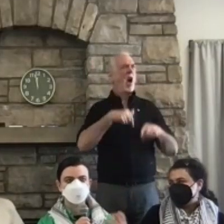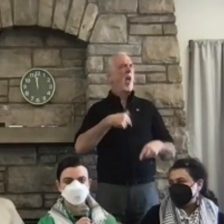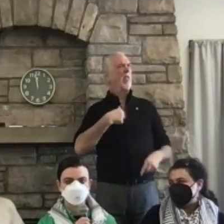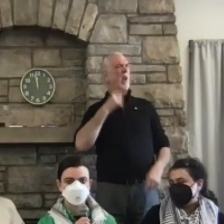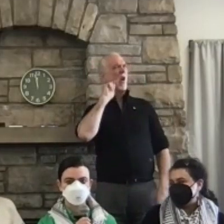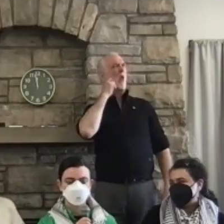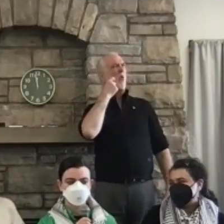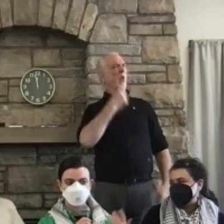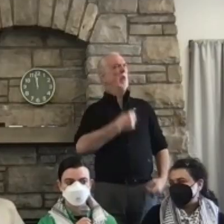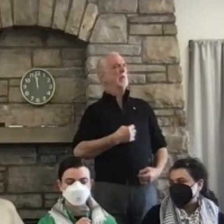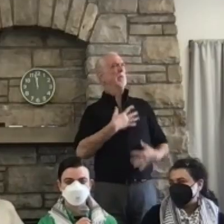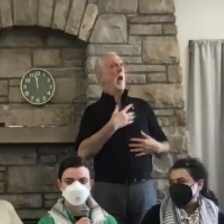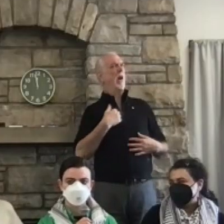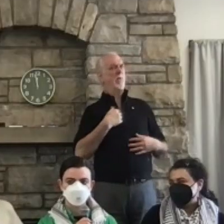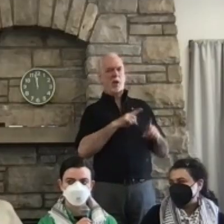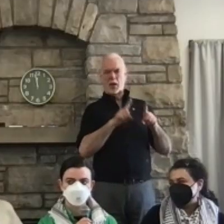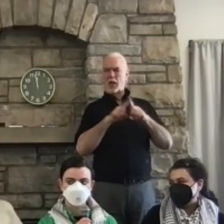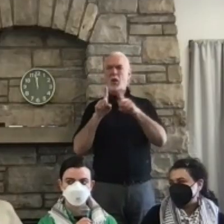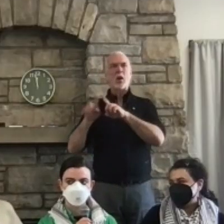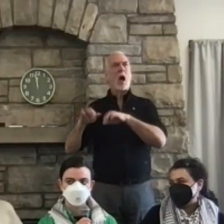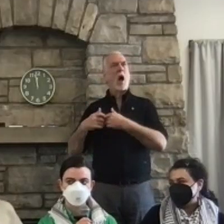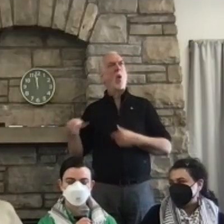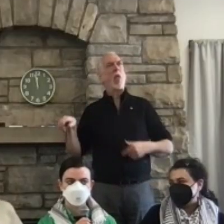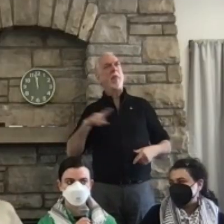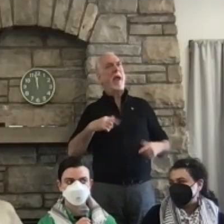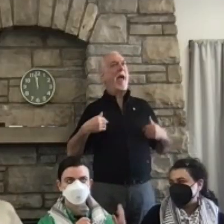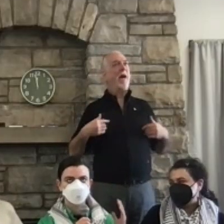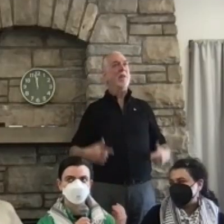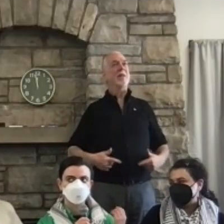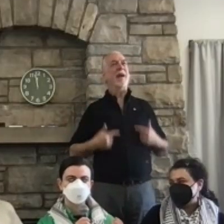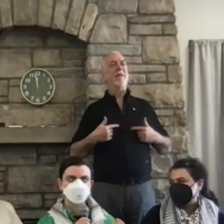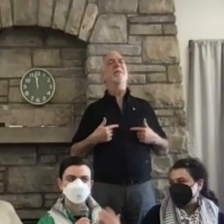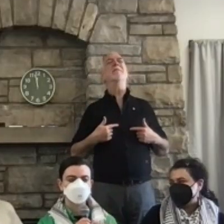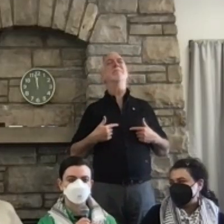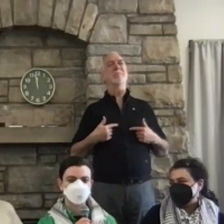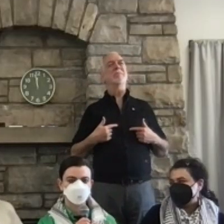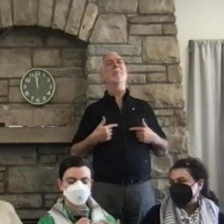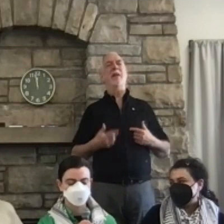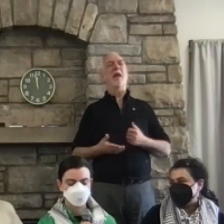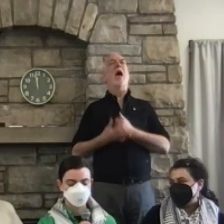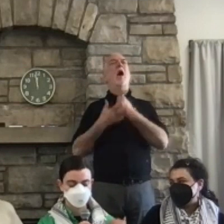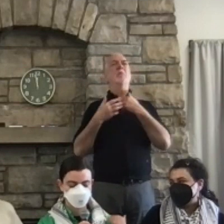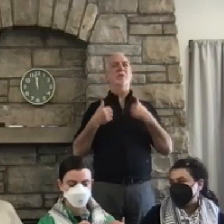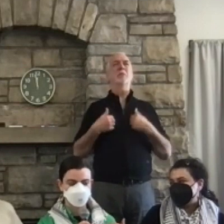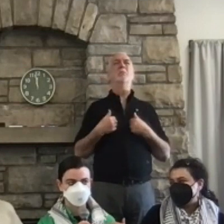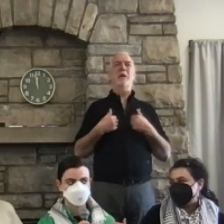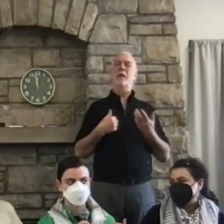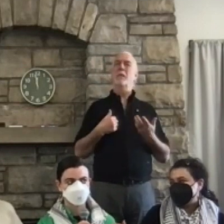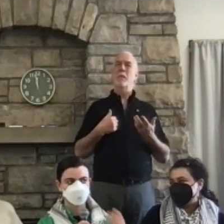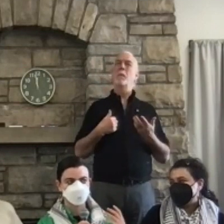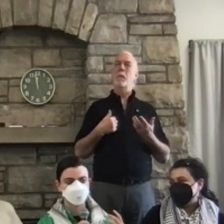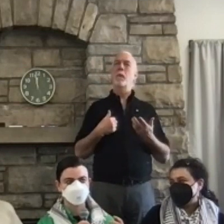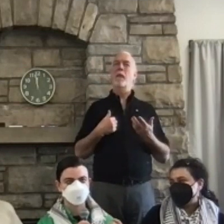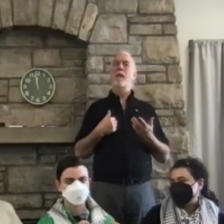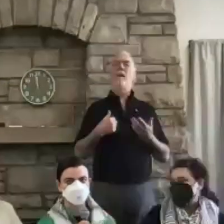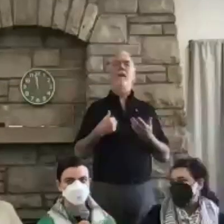trying to conceptualize myself and the experiences of other disabled people in that way is really helpful for me for going